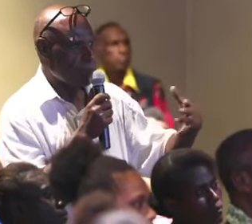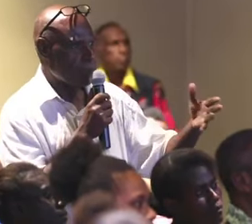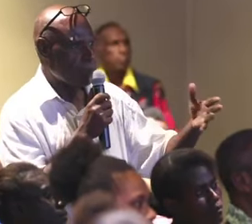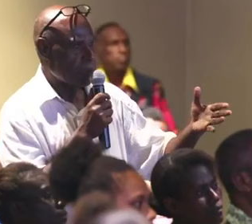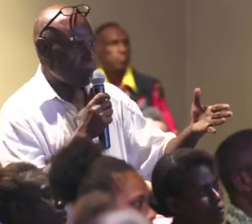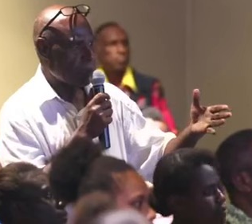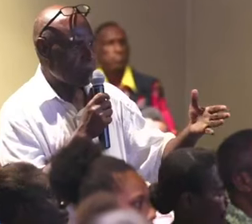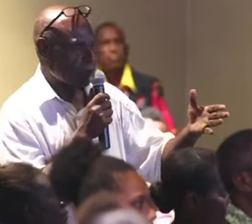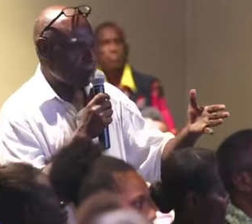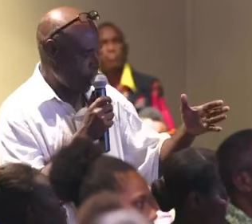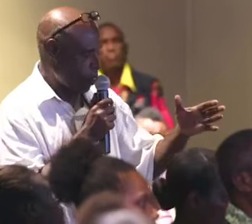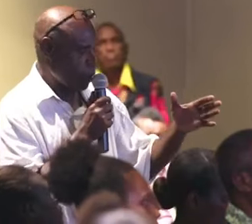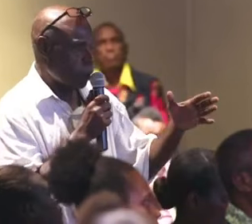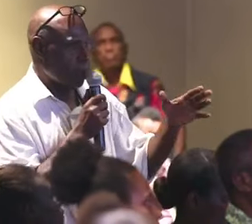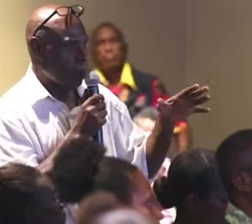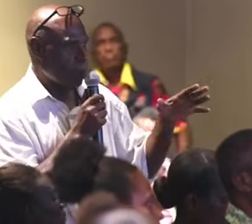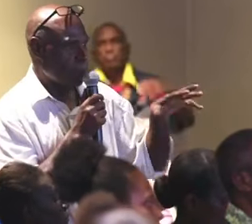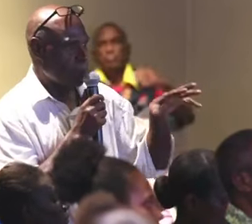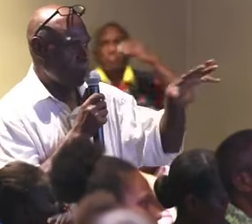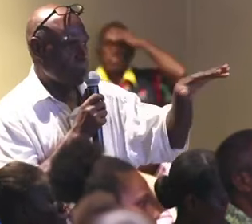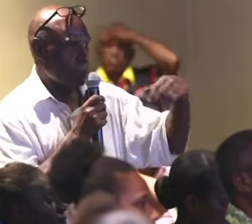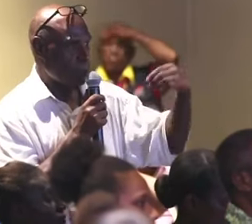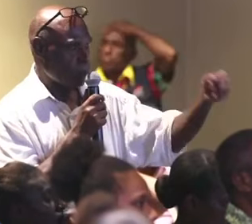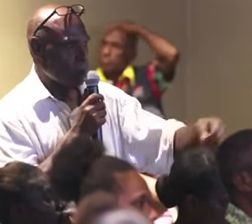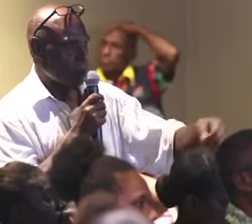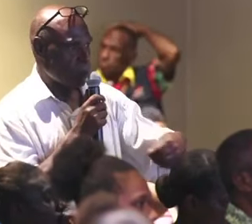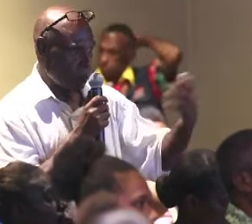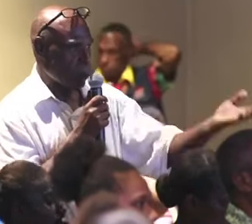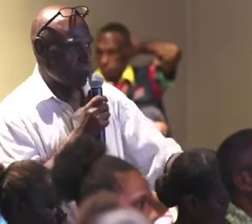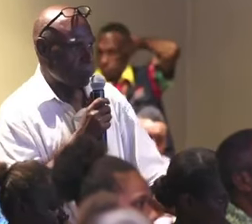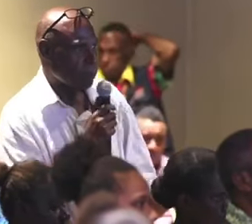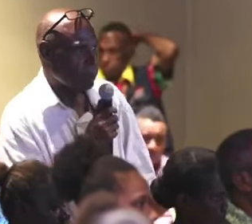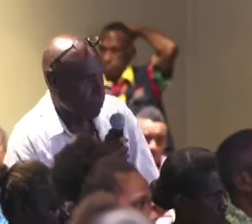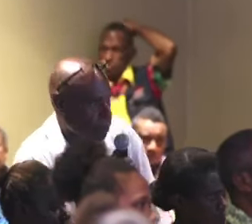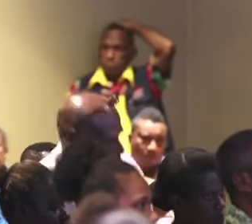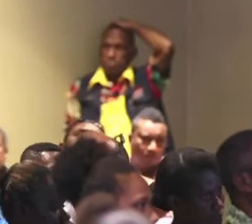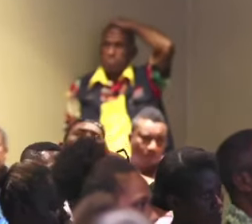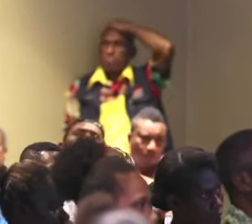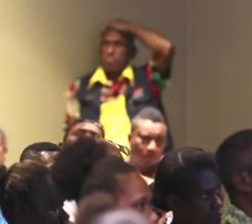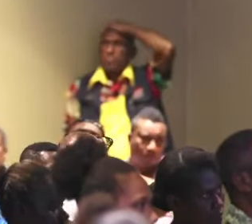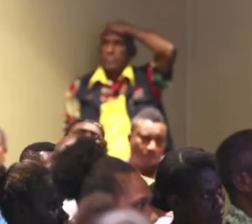meant here is that NDB or whoever